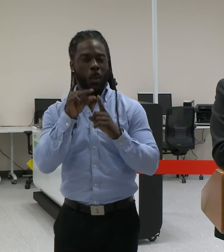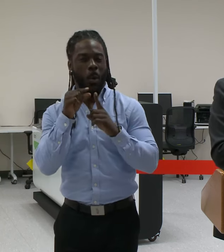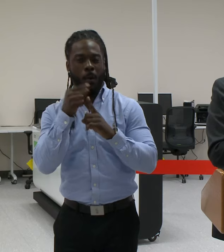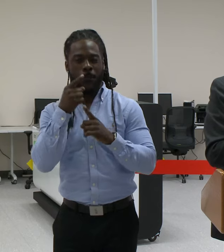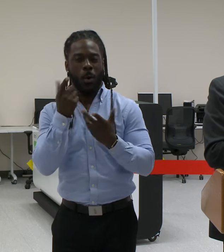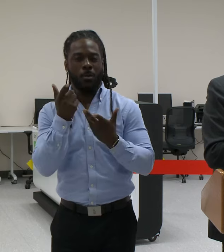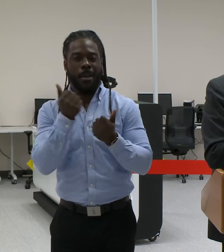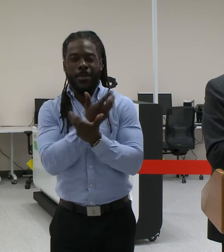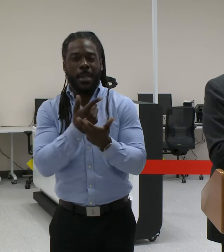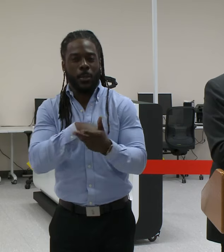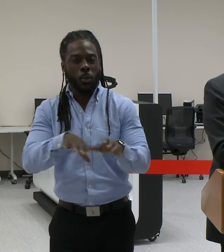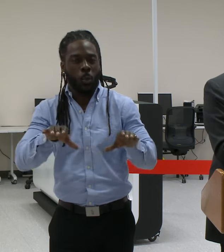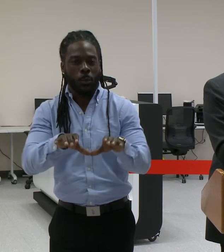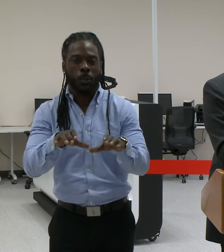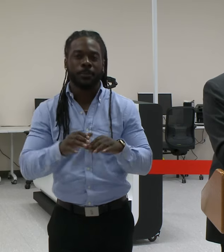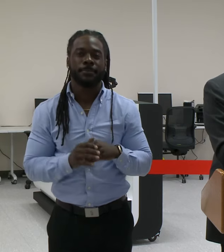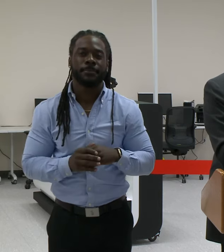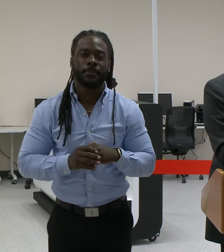more